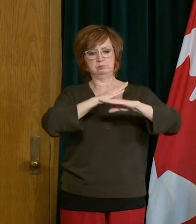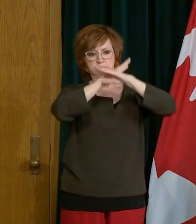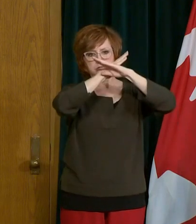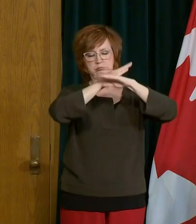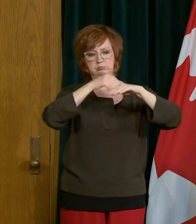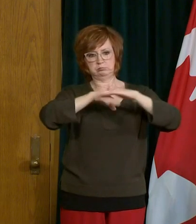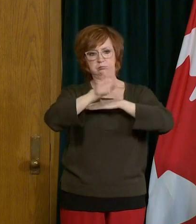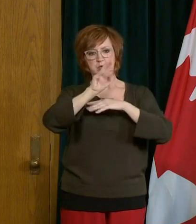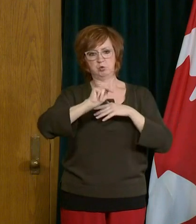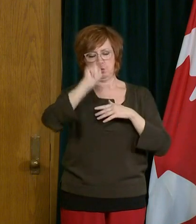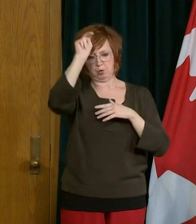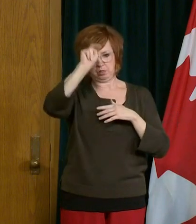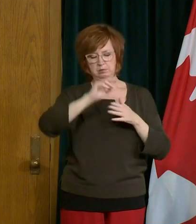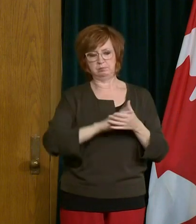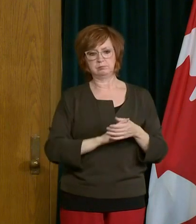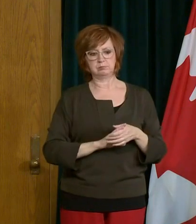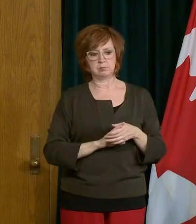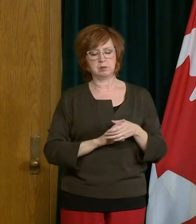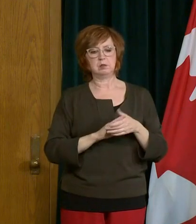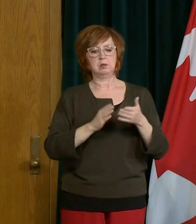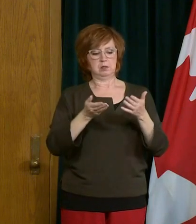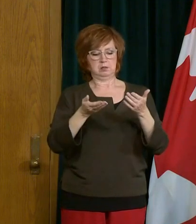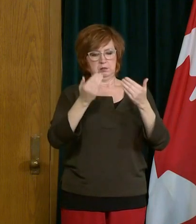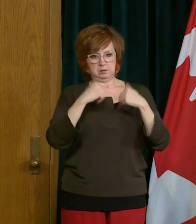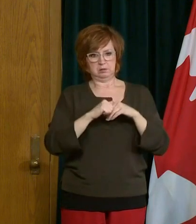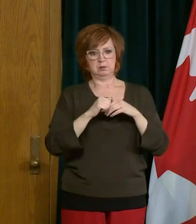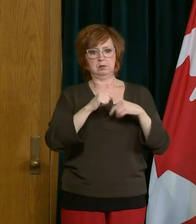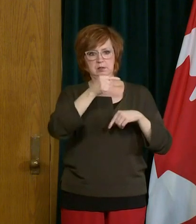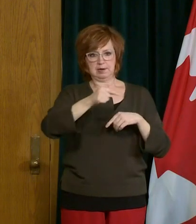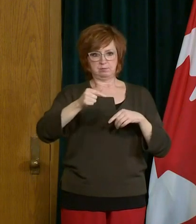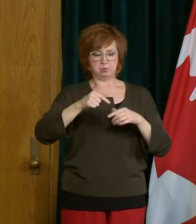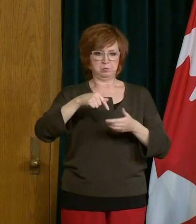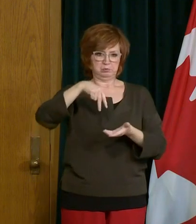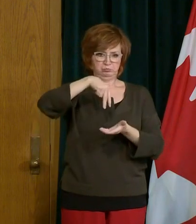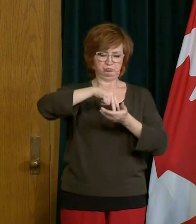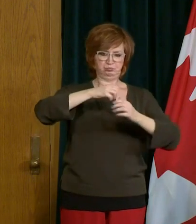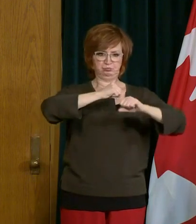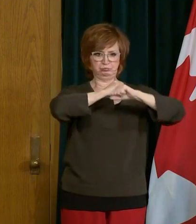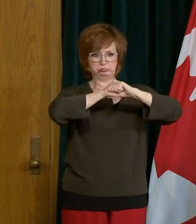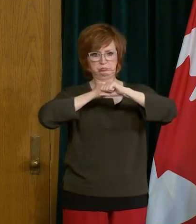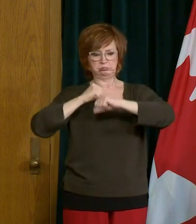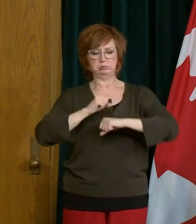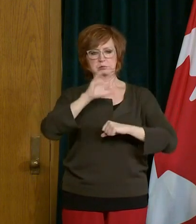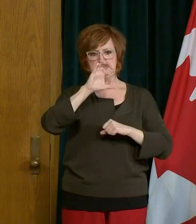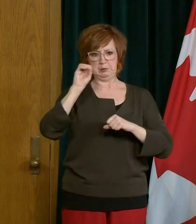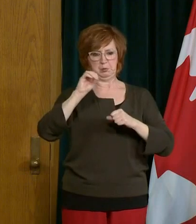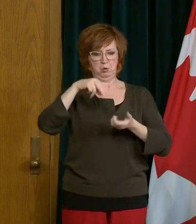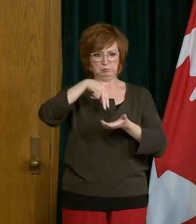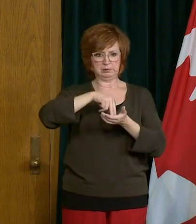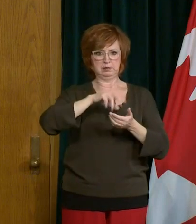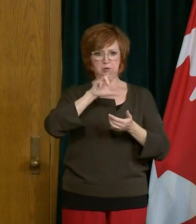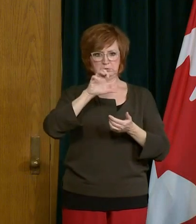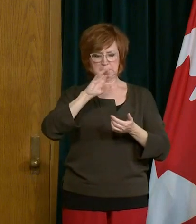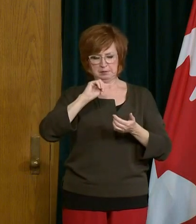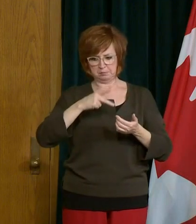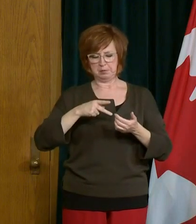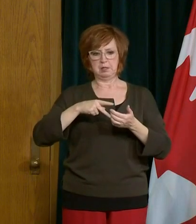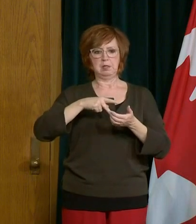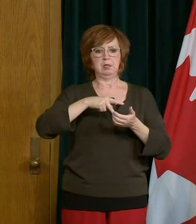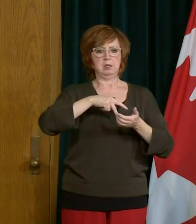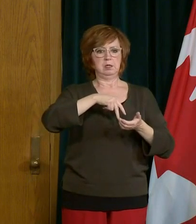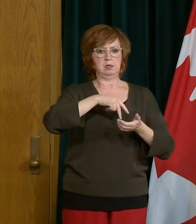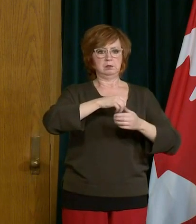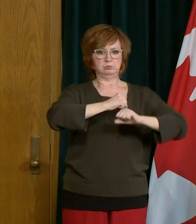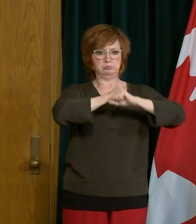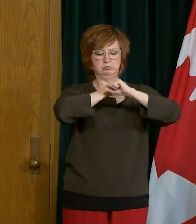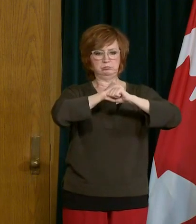having the government man the checkpoints along with other entities like the RCMP, CSOs, and obviously our conservation